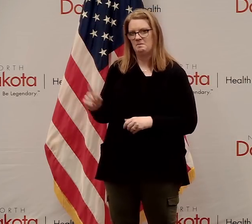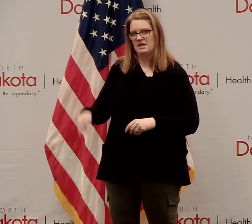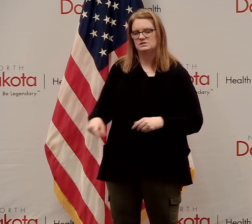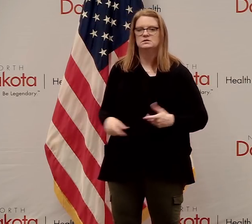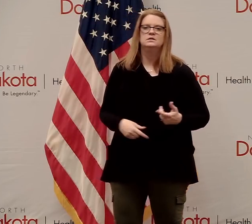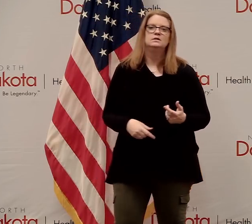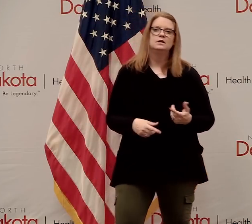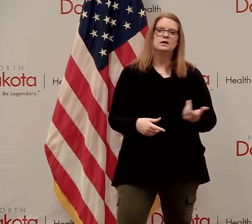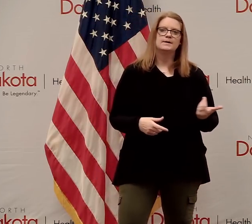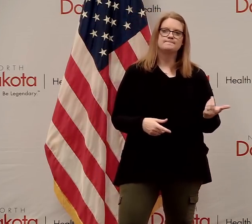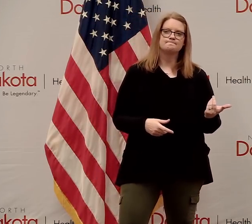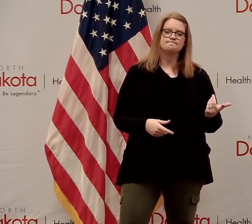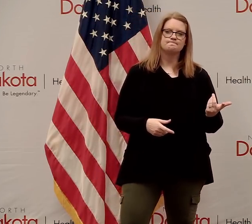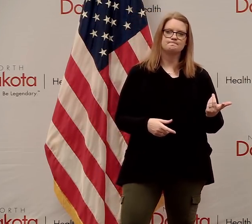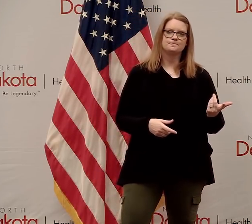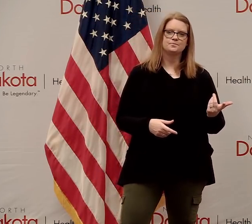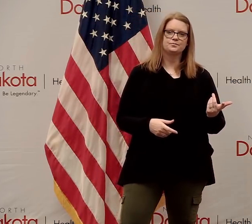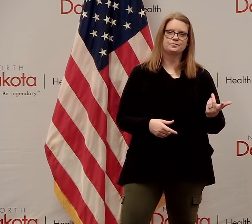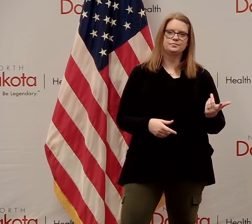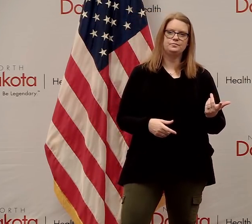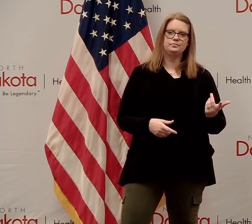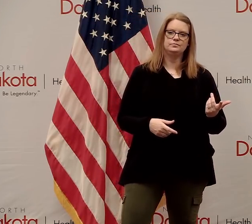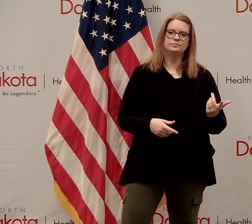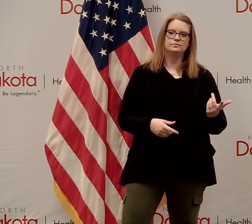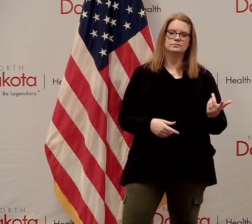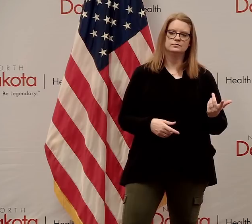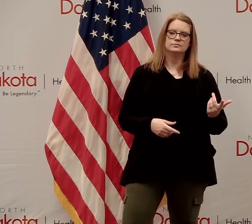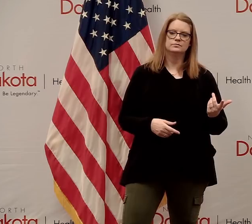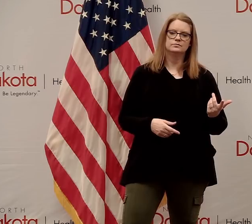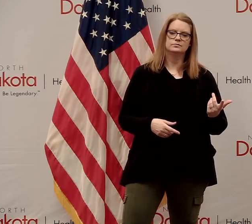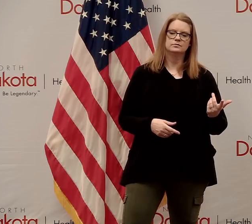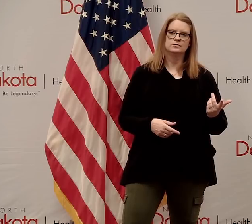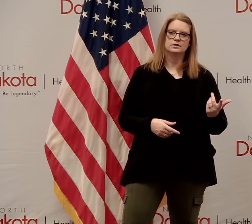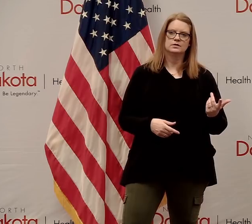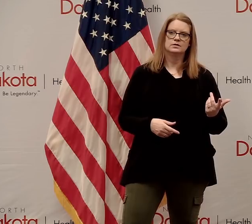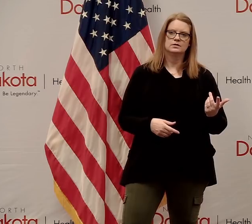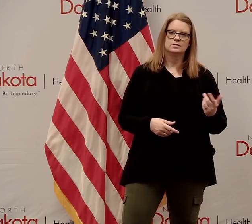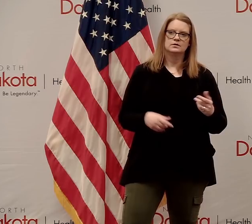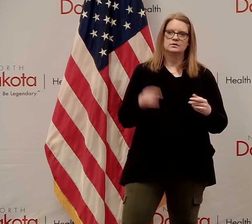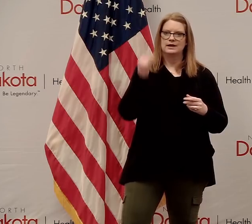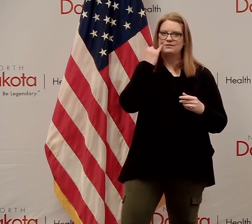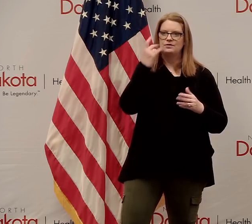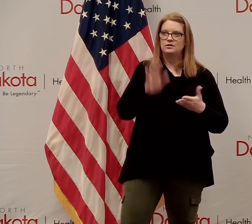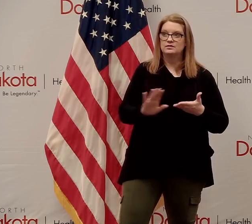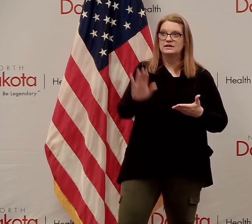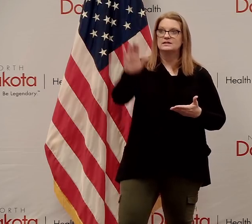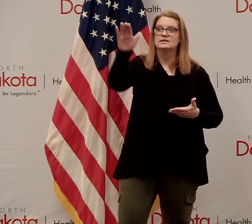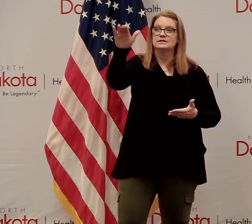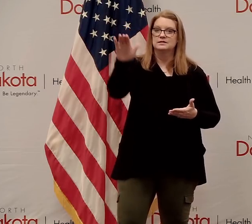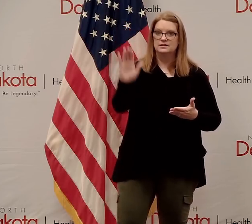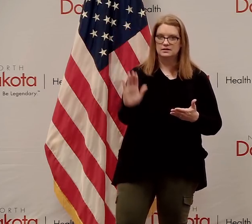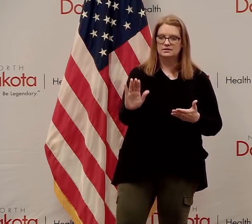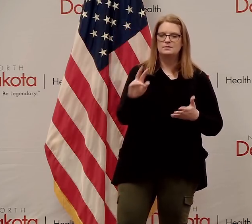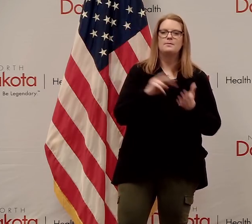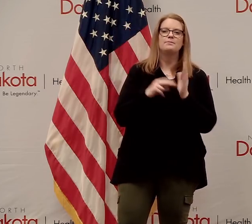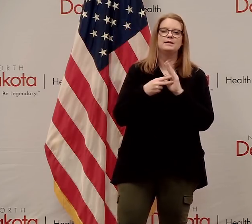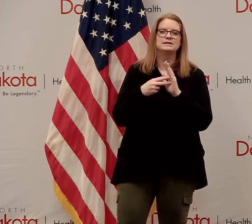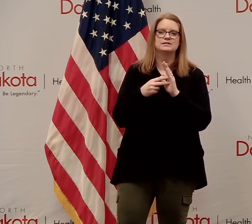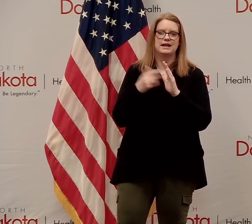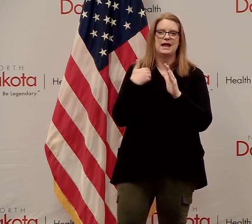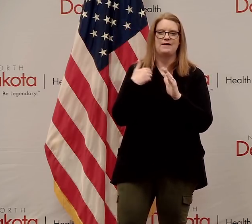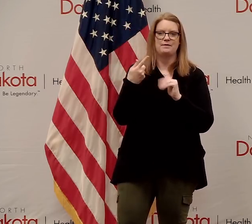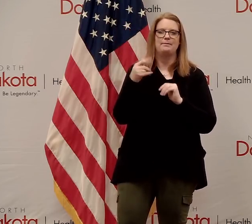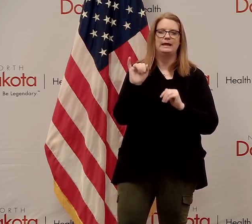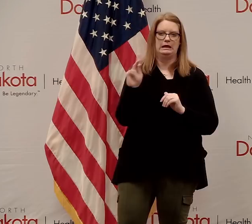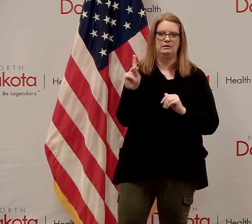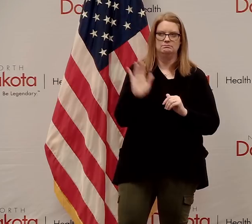if we do have the only way you can have a backslide of a slope is to actually have a peak. And one of the things that I was worried